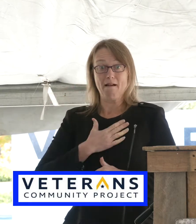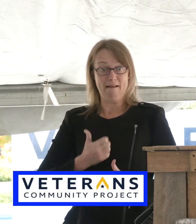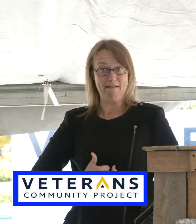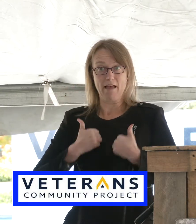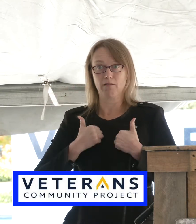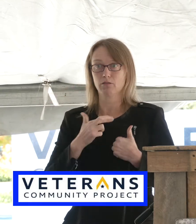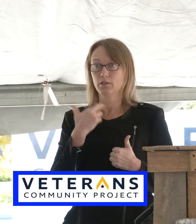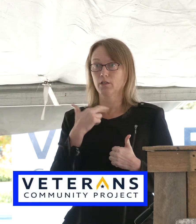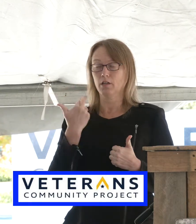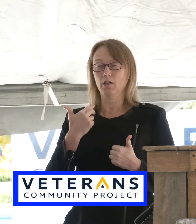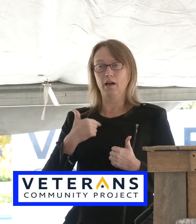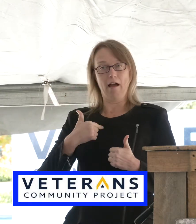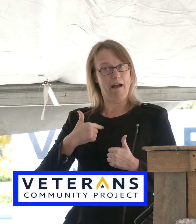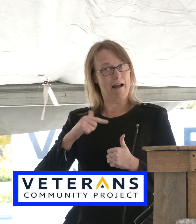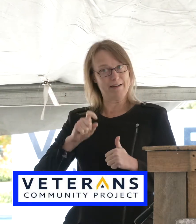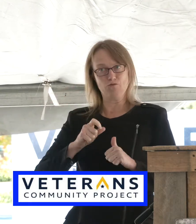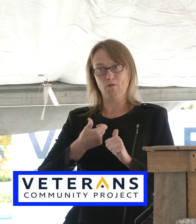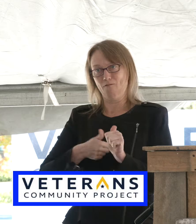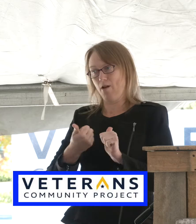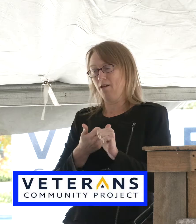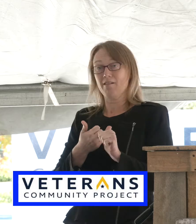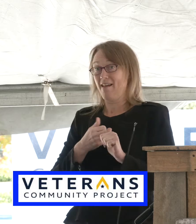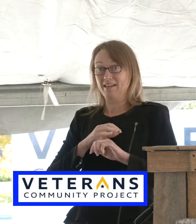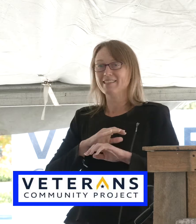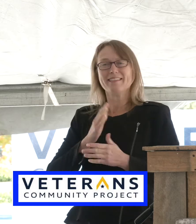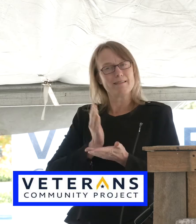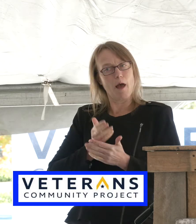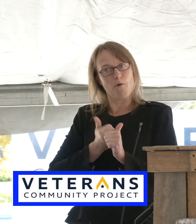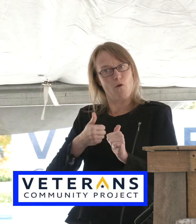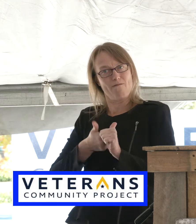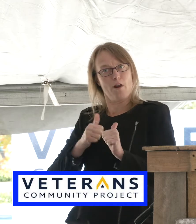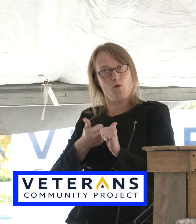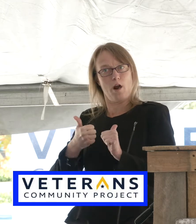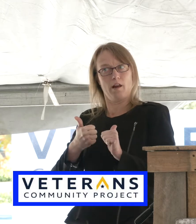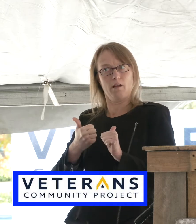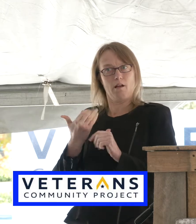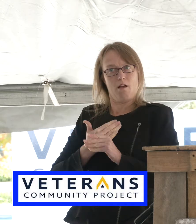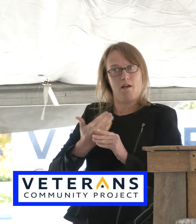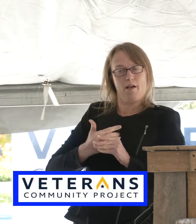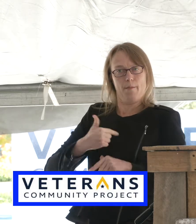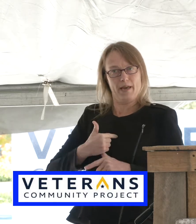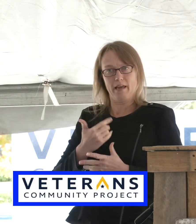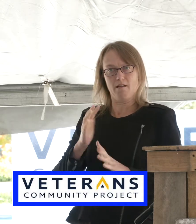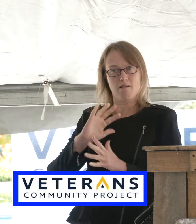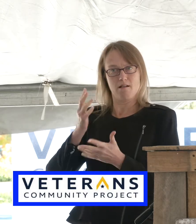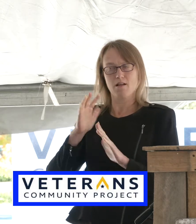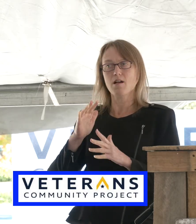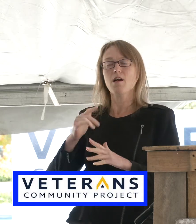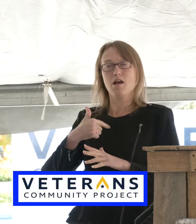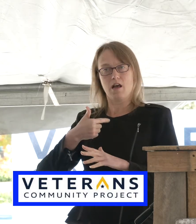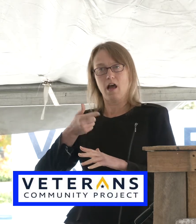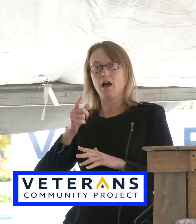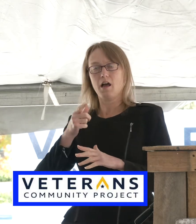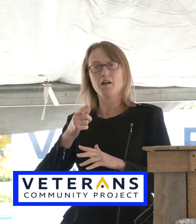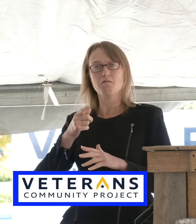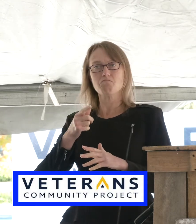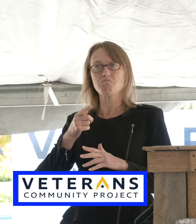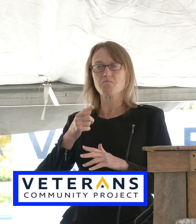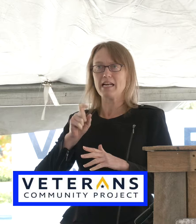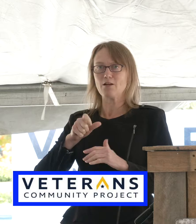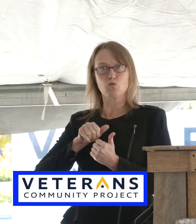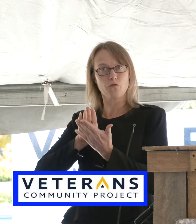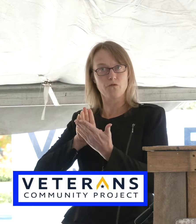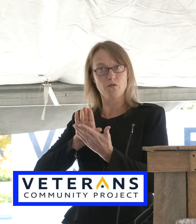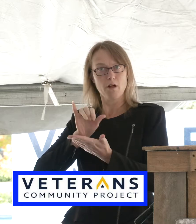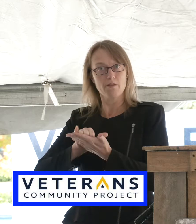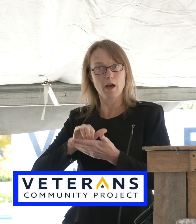stop running and confront what had been haunting me since I left Afghanistan. So I decided I was going to go to the VA, and I was going to get treatment. And I showed